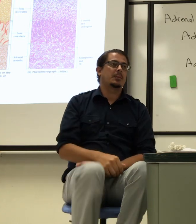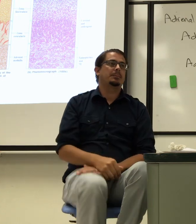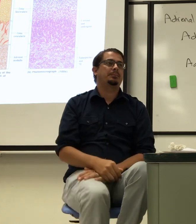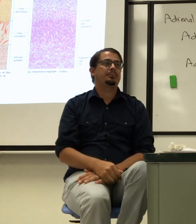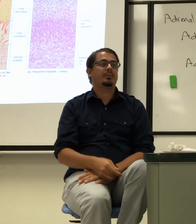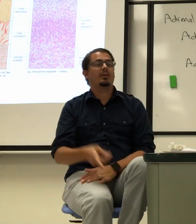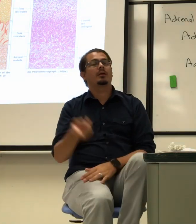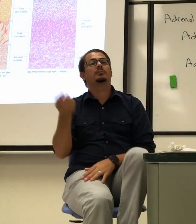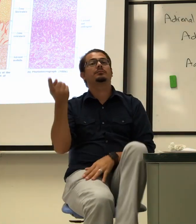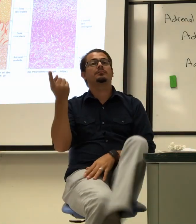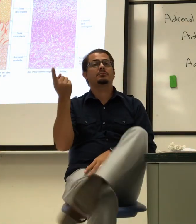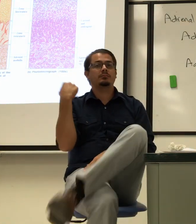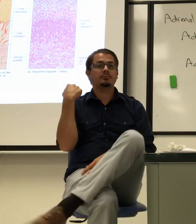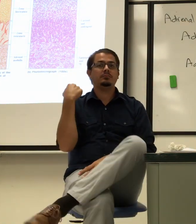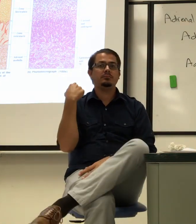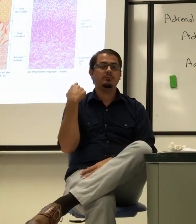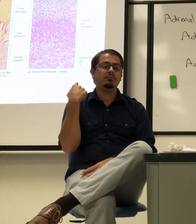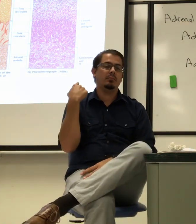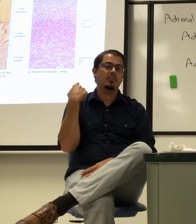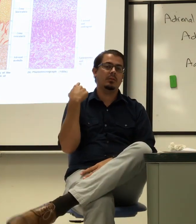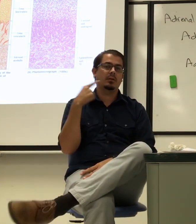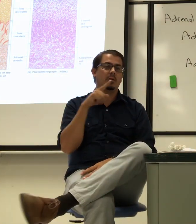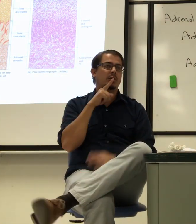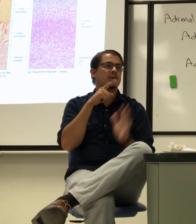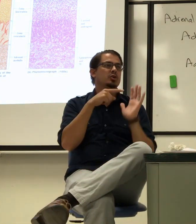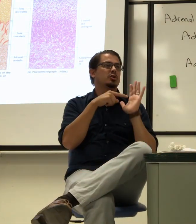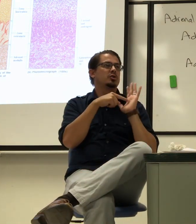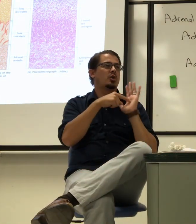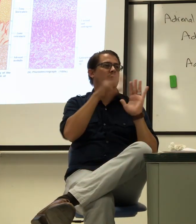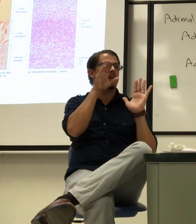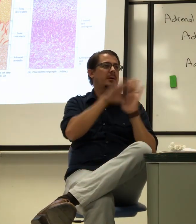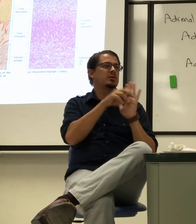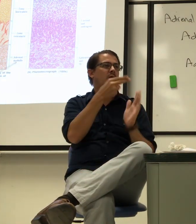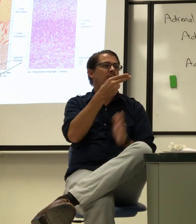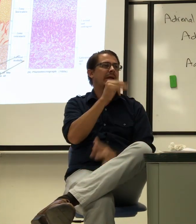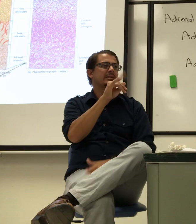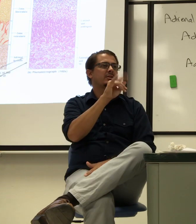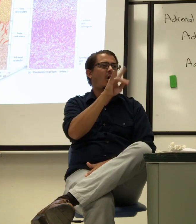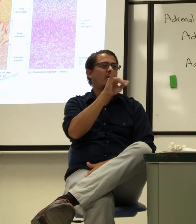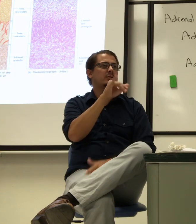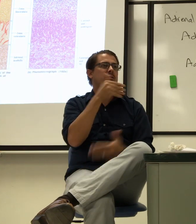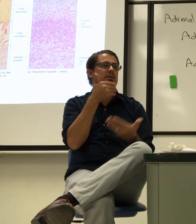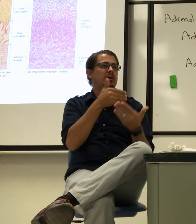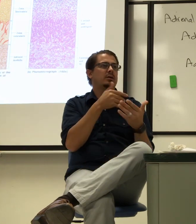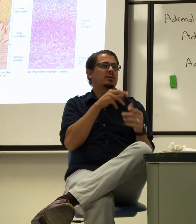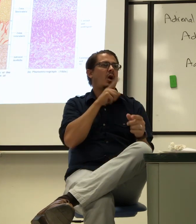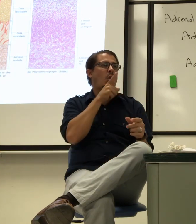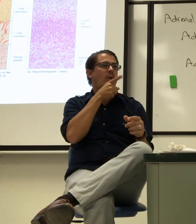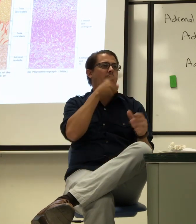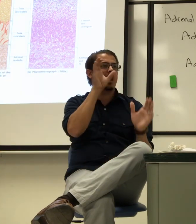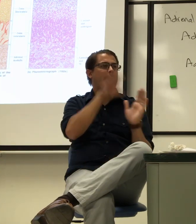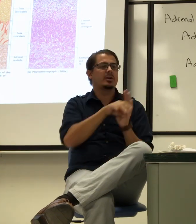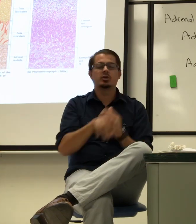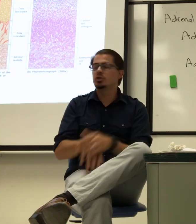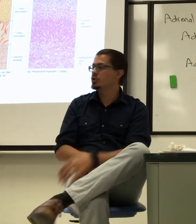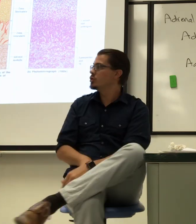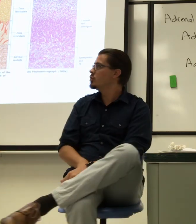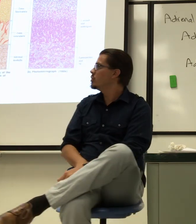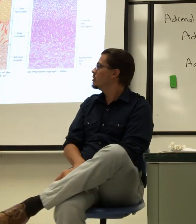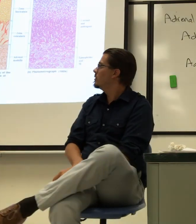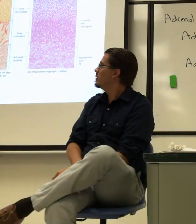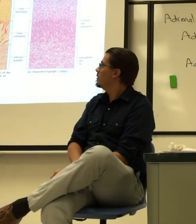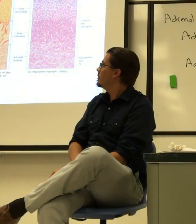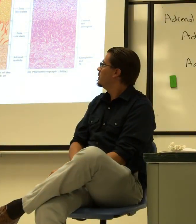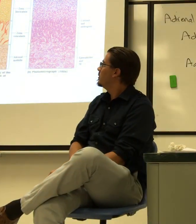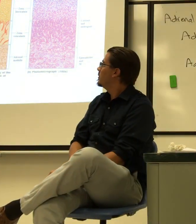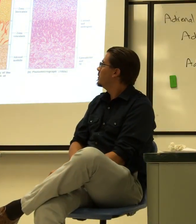This slide will kind of puts the illustration of the histology next to a real image. Okay? And notice what they did. They're